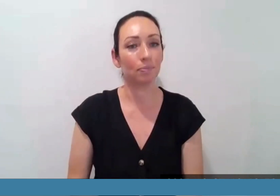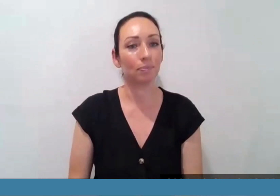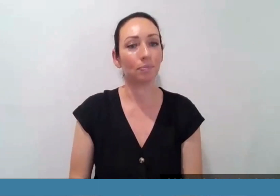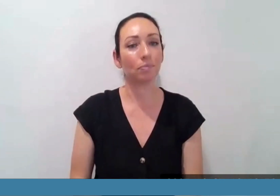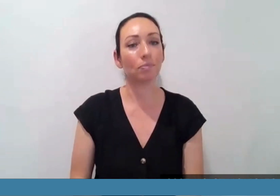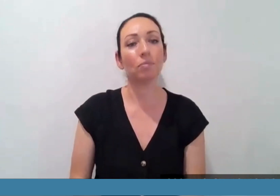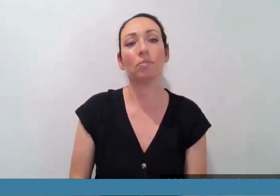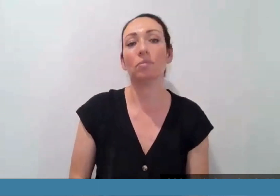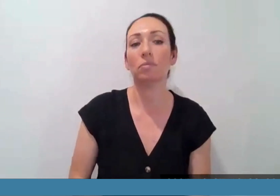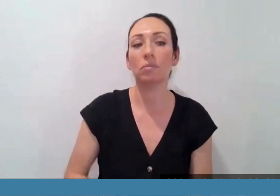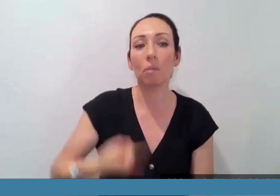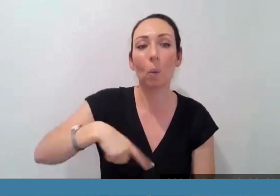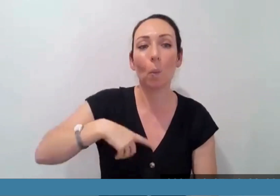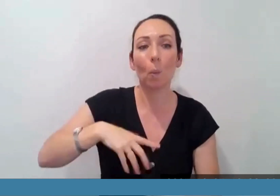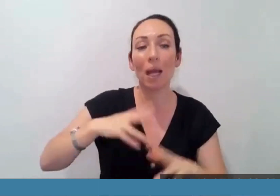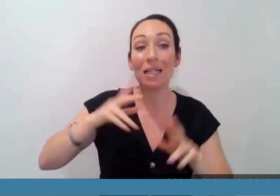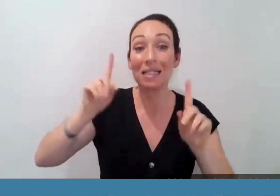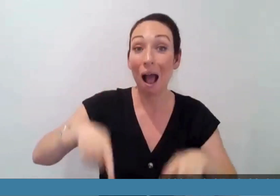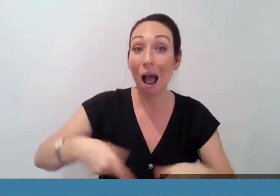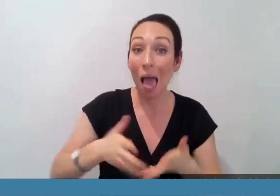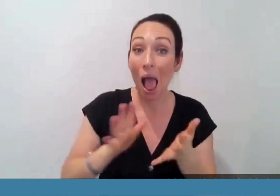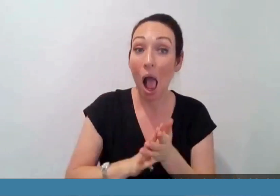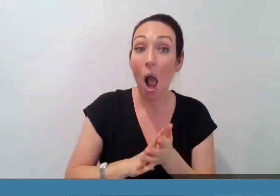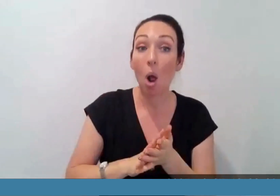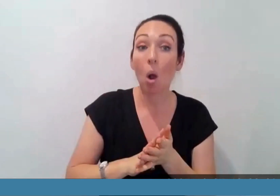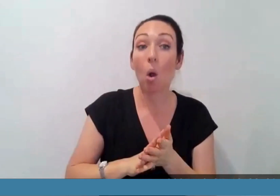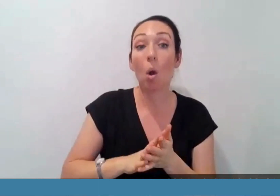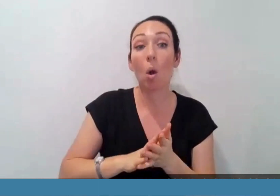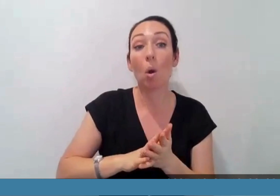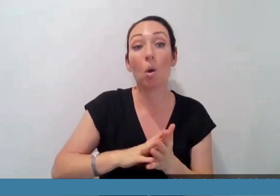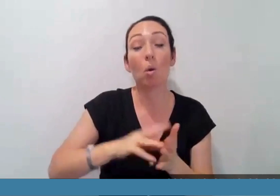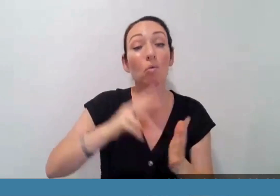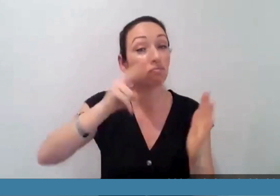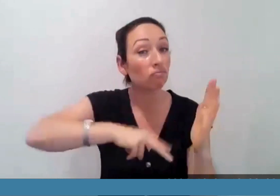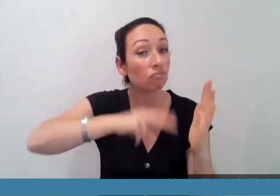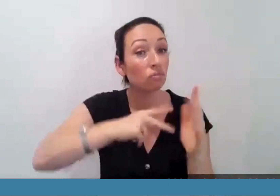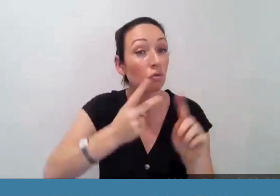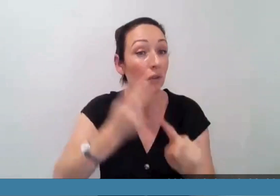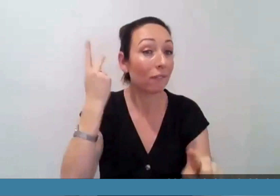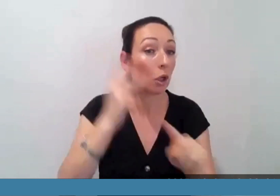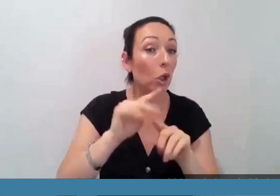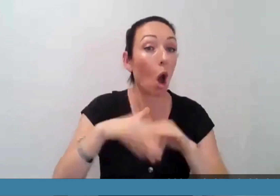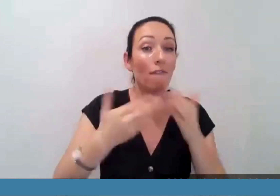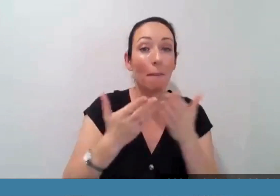So we began by reviewing publicly available stories, submissions, and